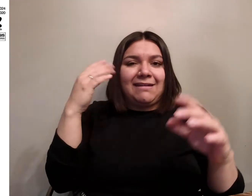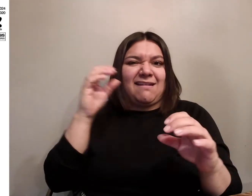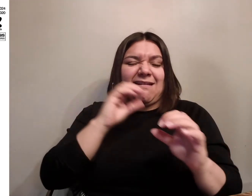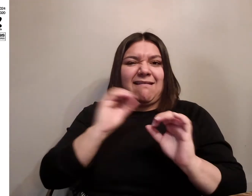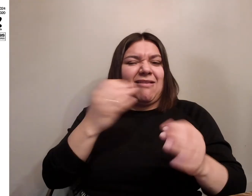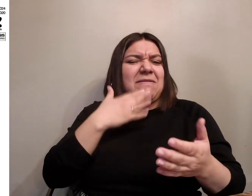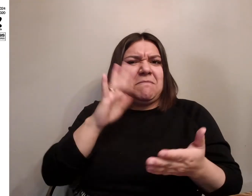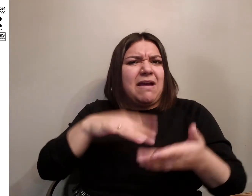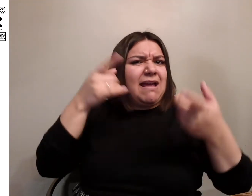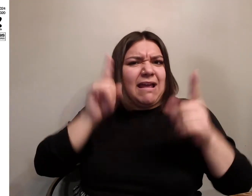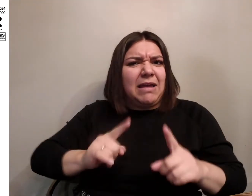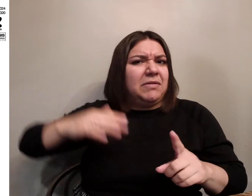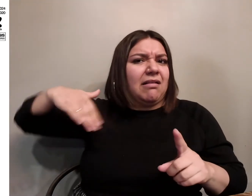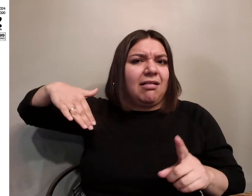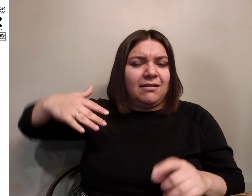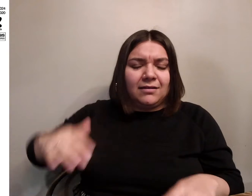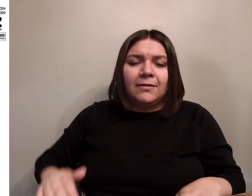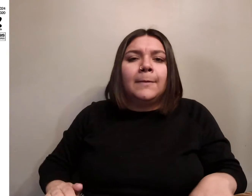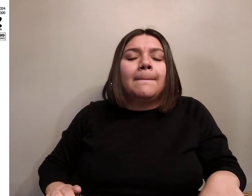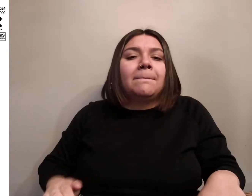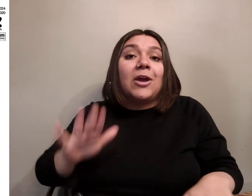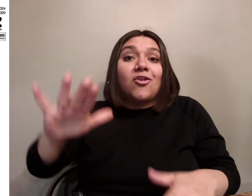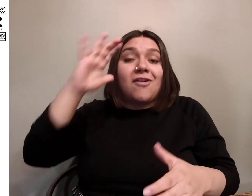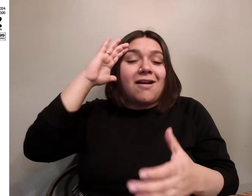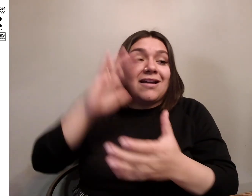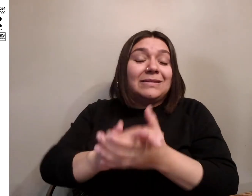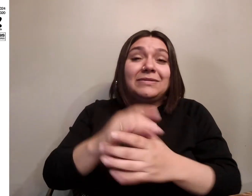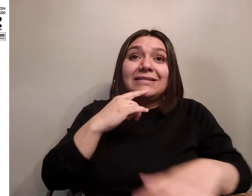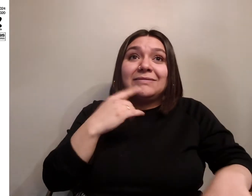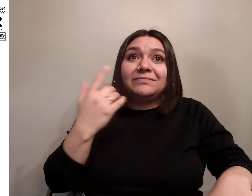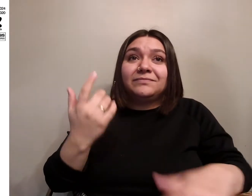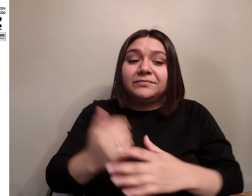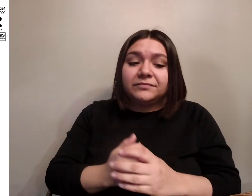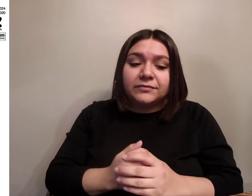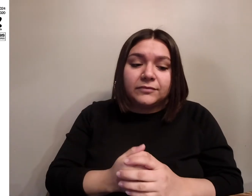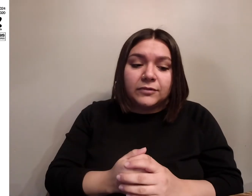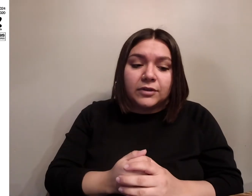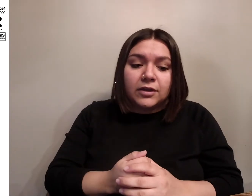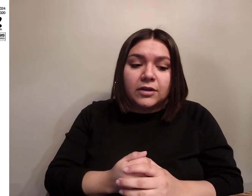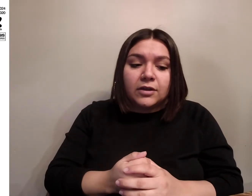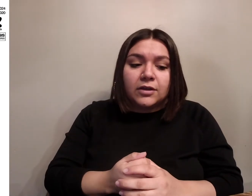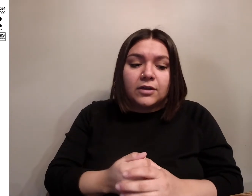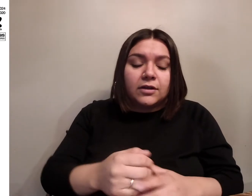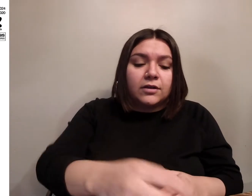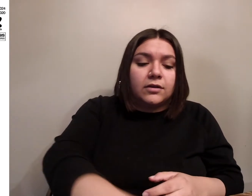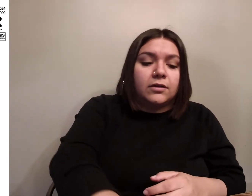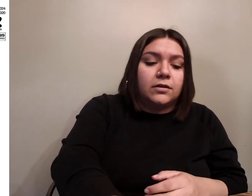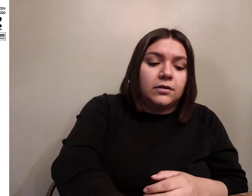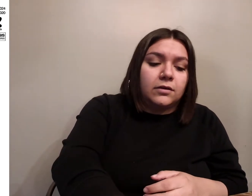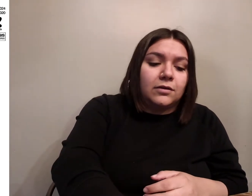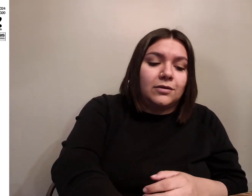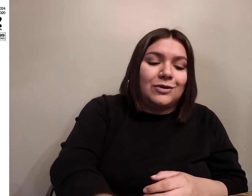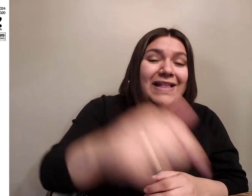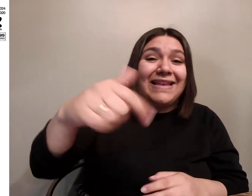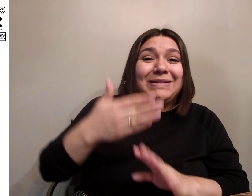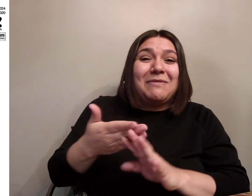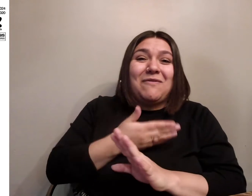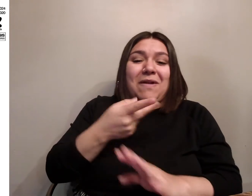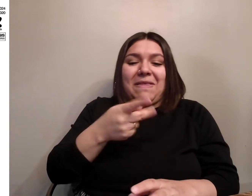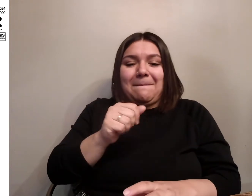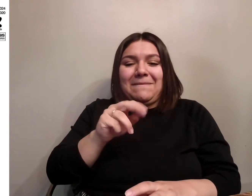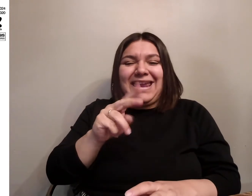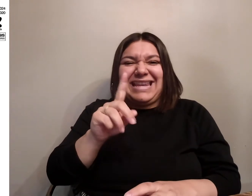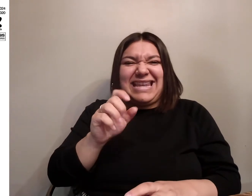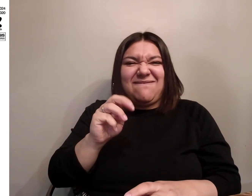continually happy. That nothing bad's really happened yet." And her husband says, "Well, it is